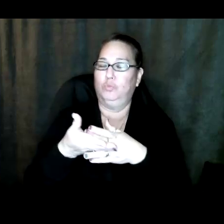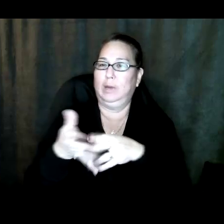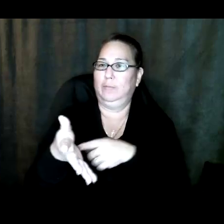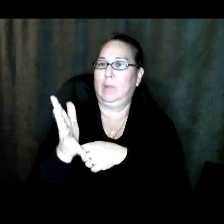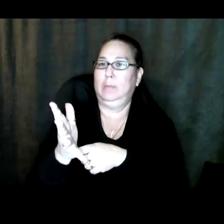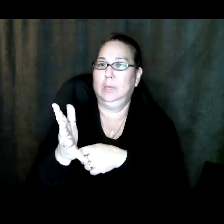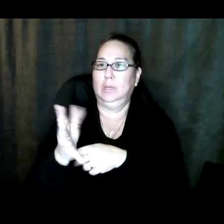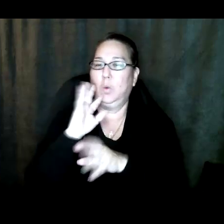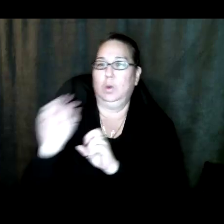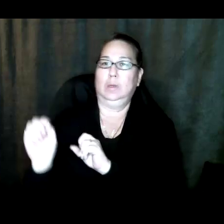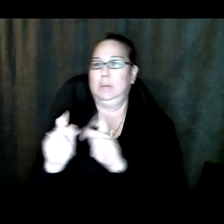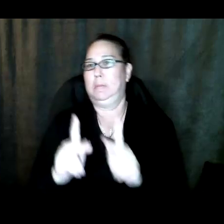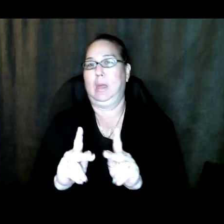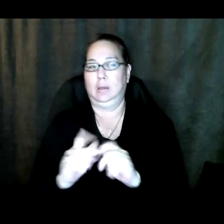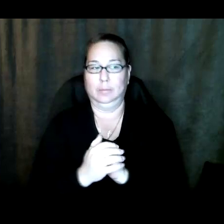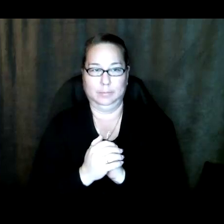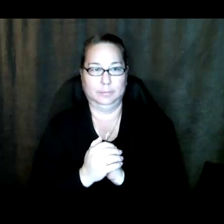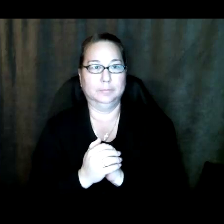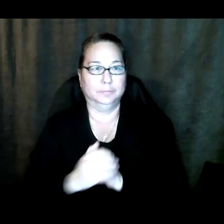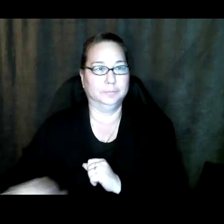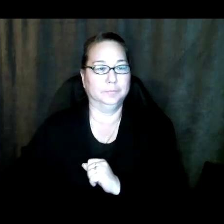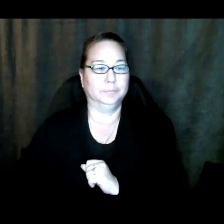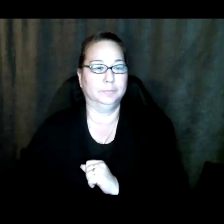you. Party.